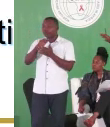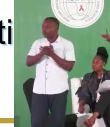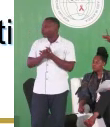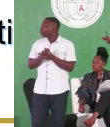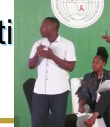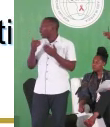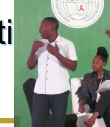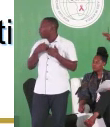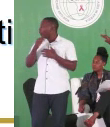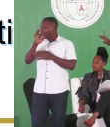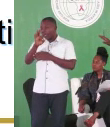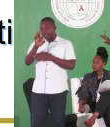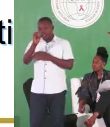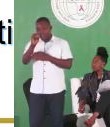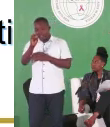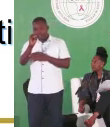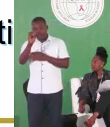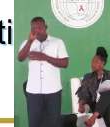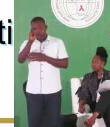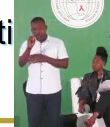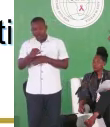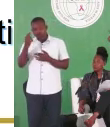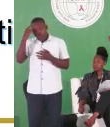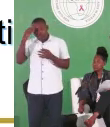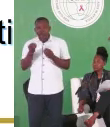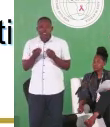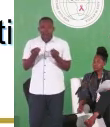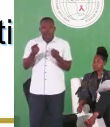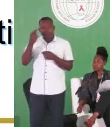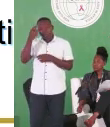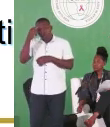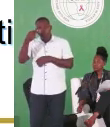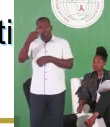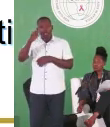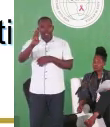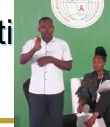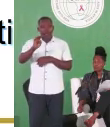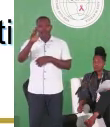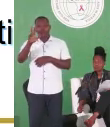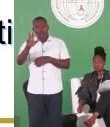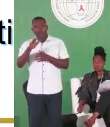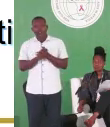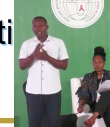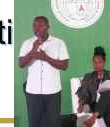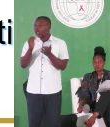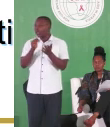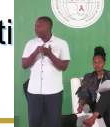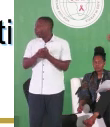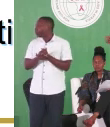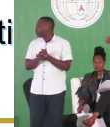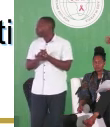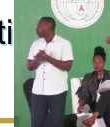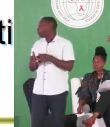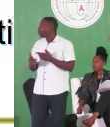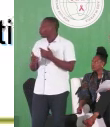90% coverage for both the treatment, Hep 3, as well as birth dose. And then this is for the